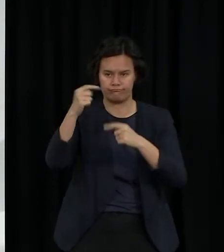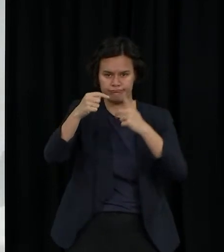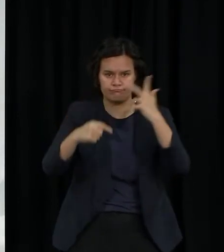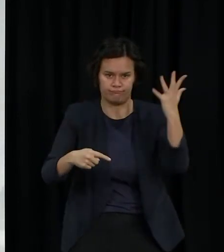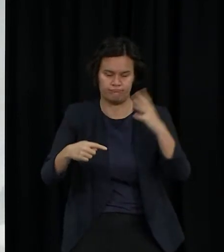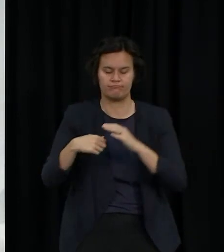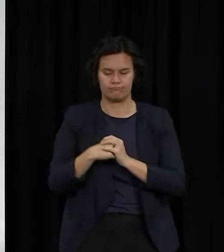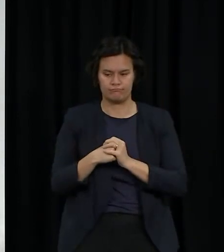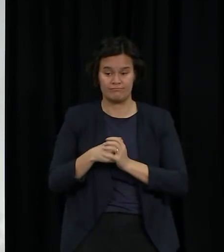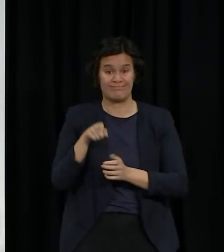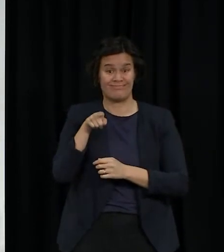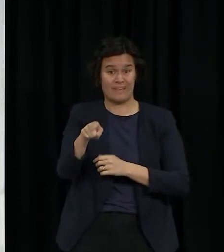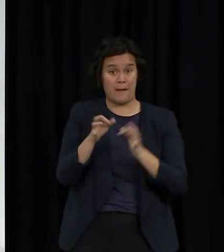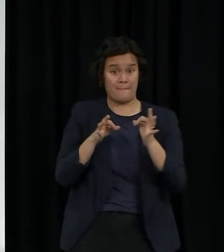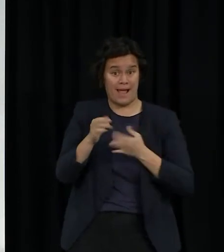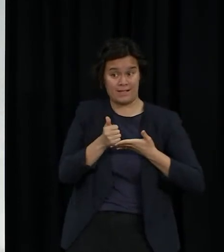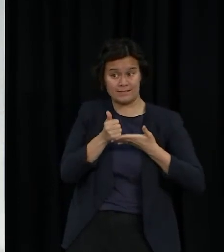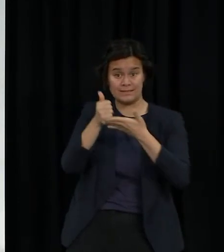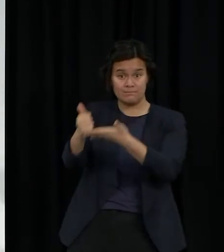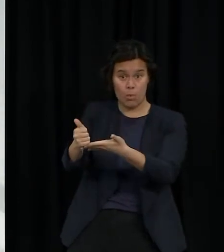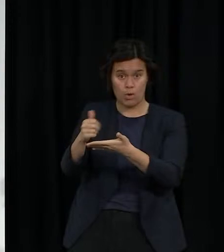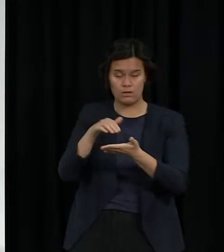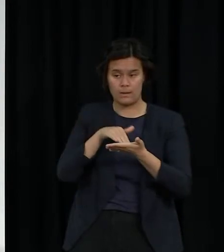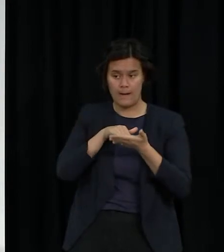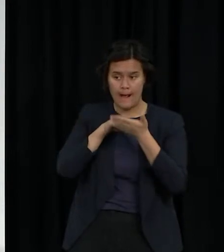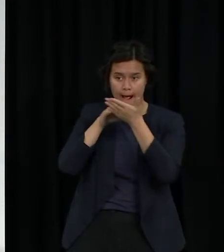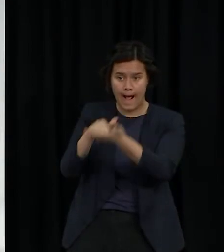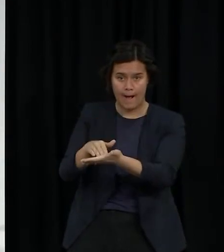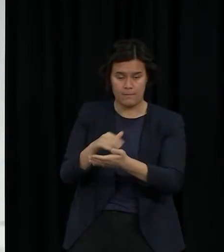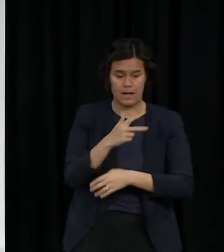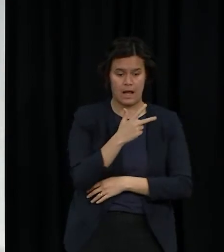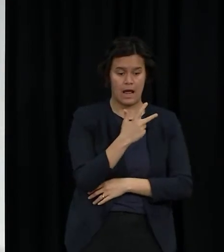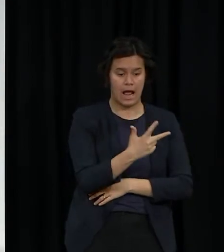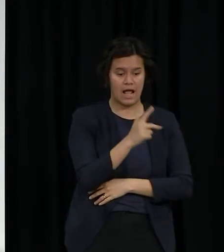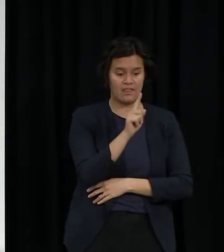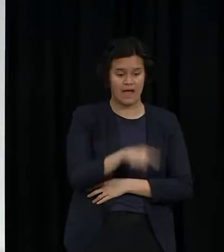funded has enabled more than 8,800 flights carrying over